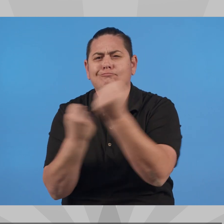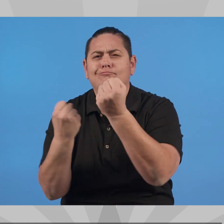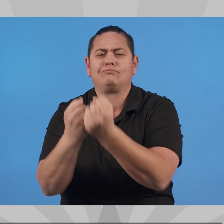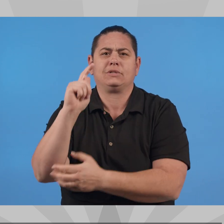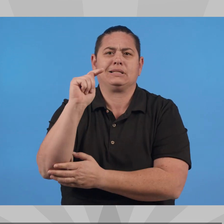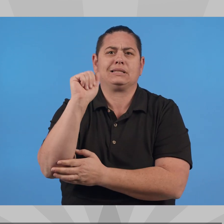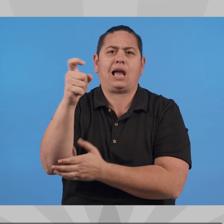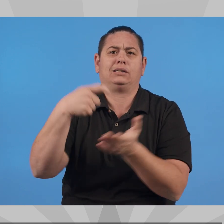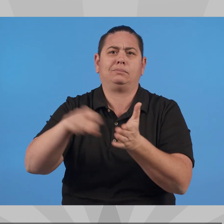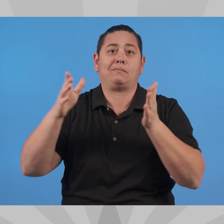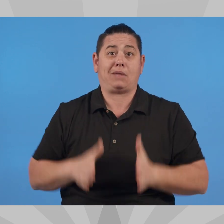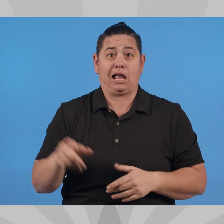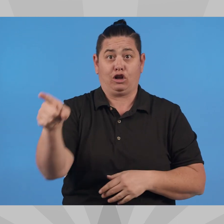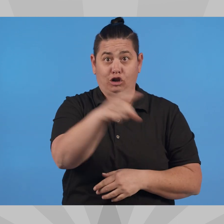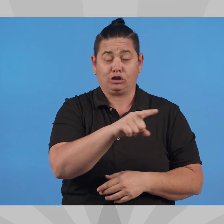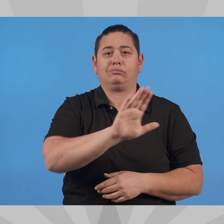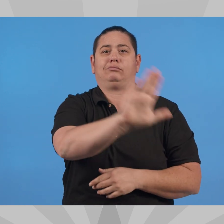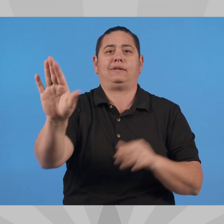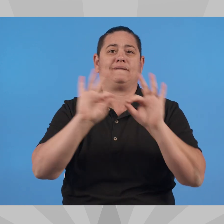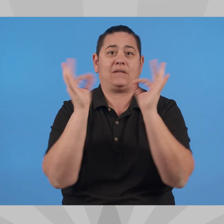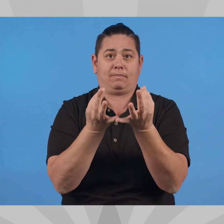extremely effective team.